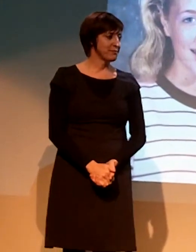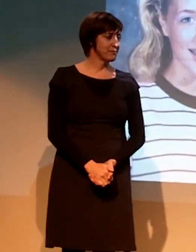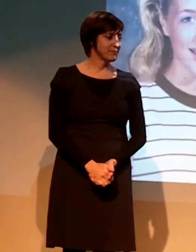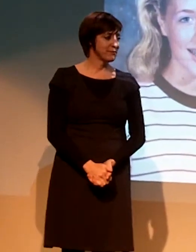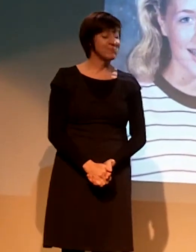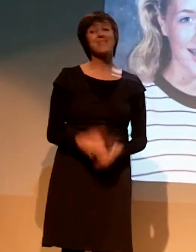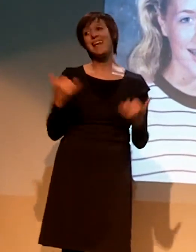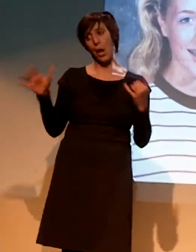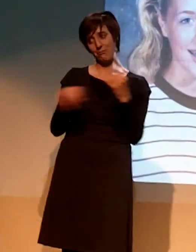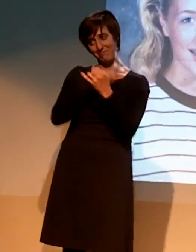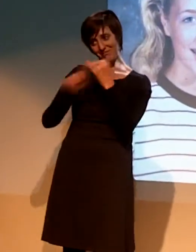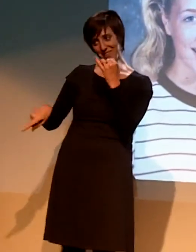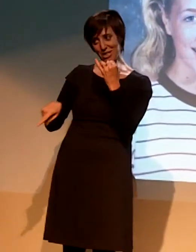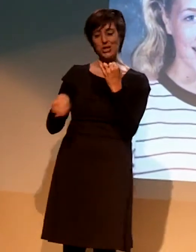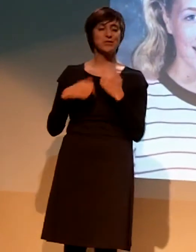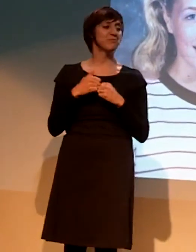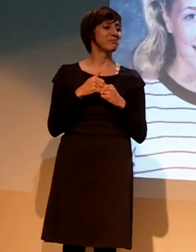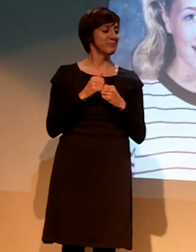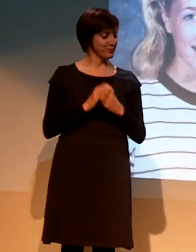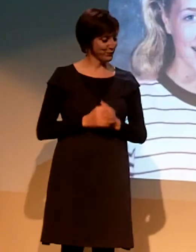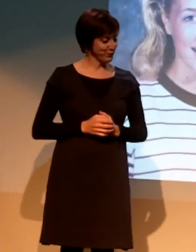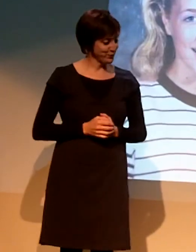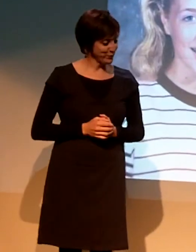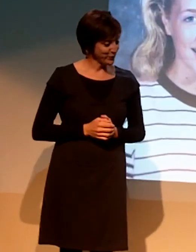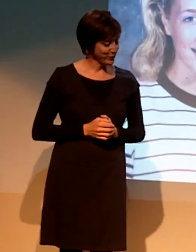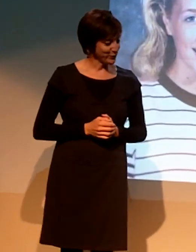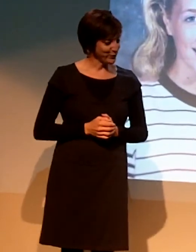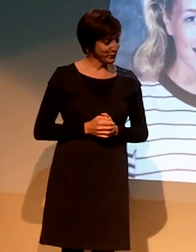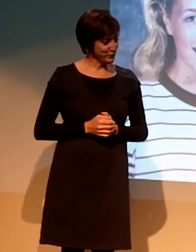And I shall finish by reading this.